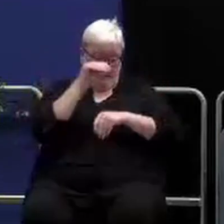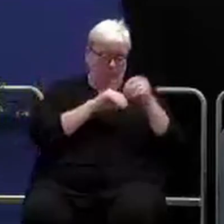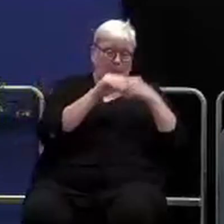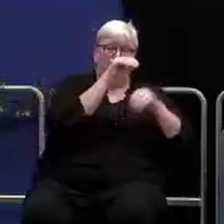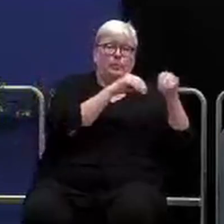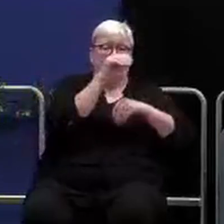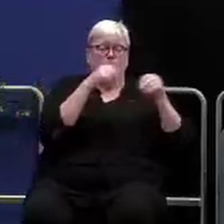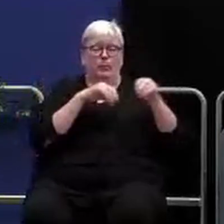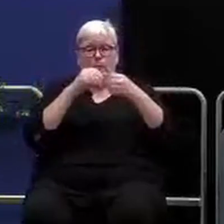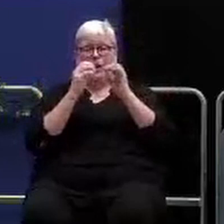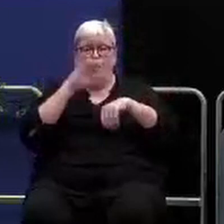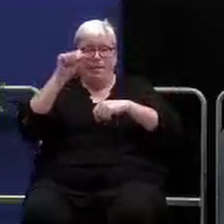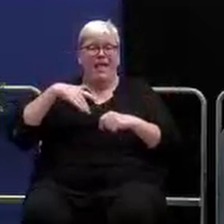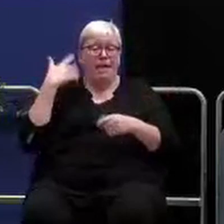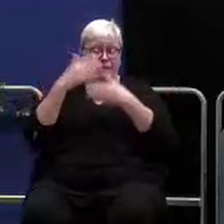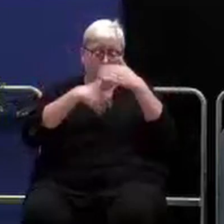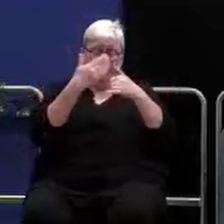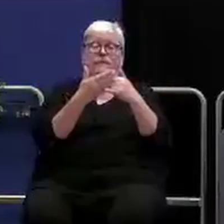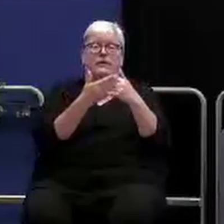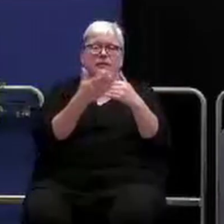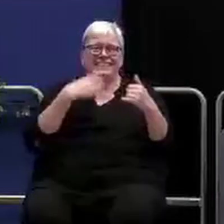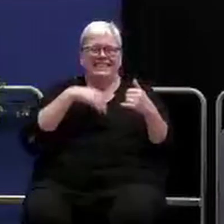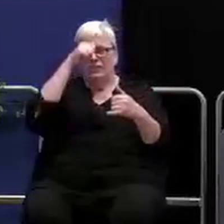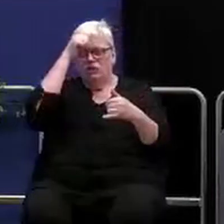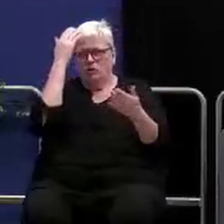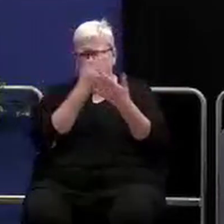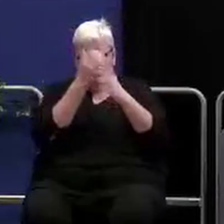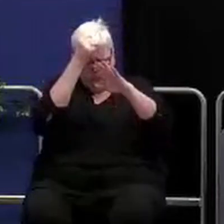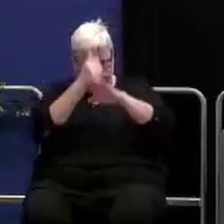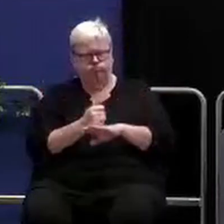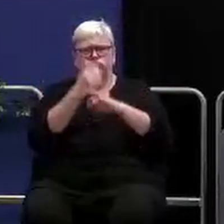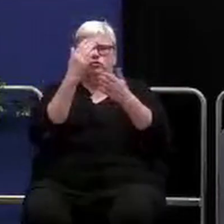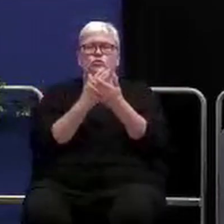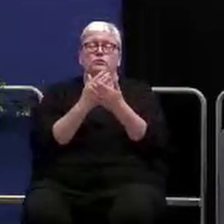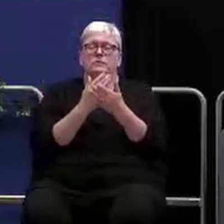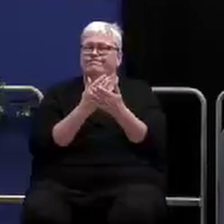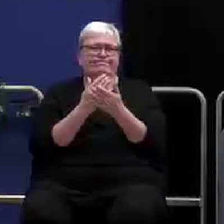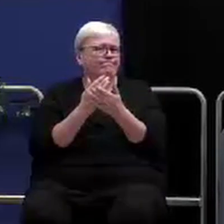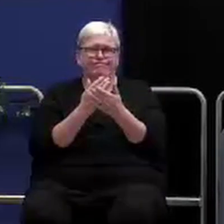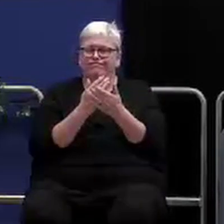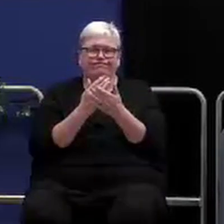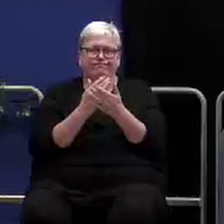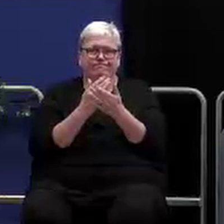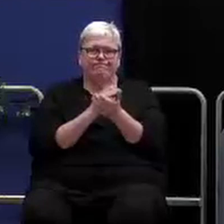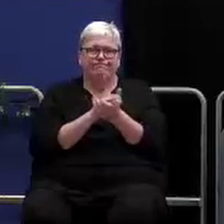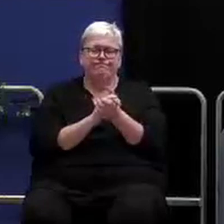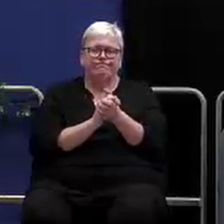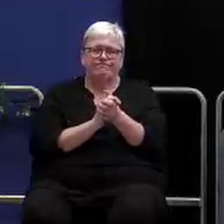sort of mosaic approach rather than needing to know the one foundational truth that's at the heart of everything.